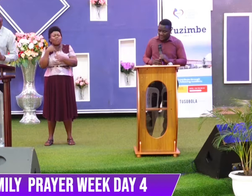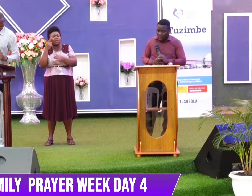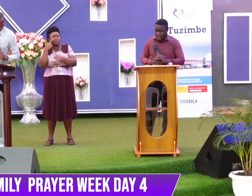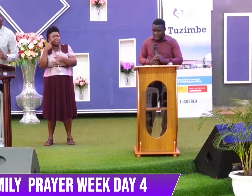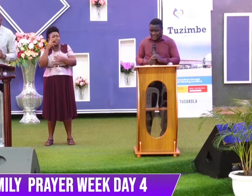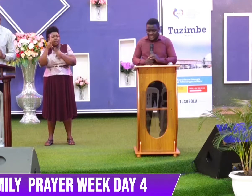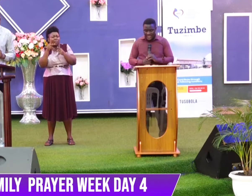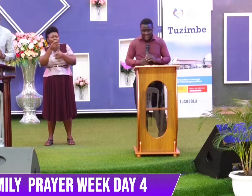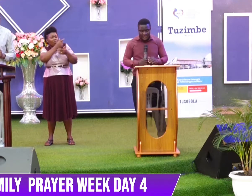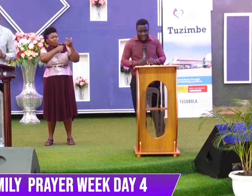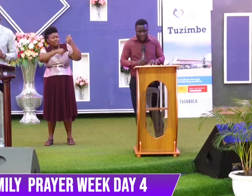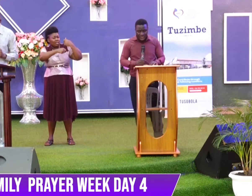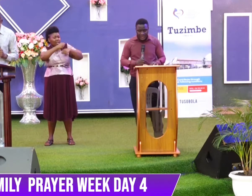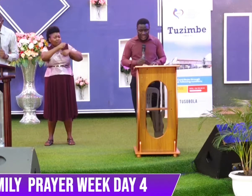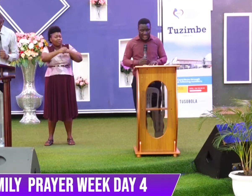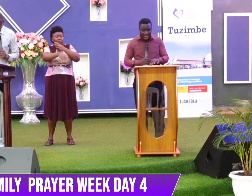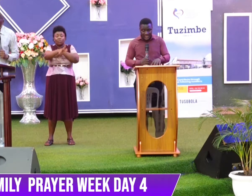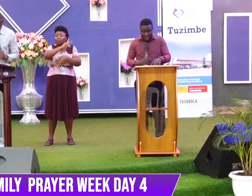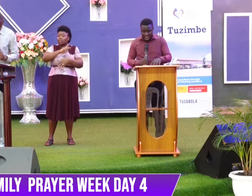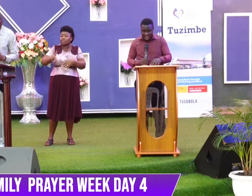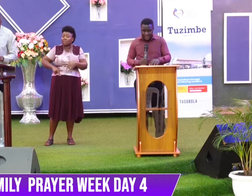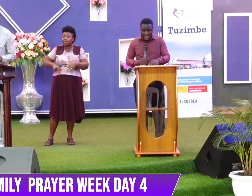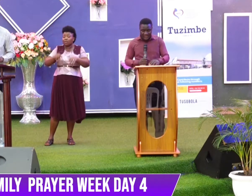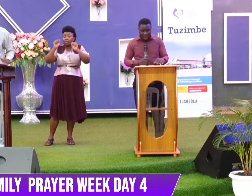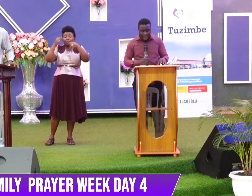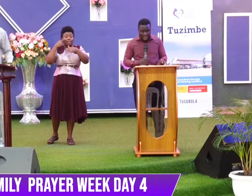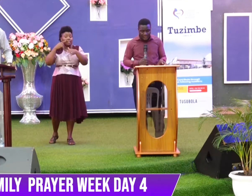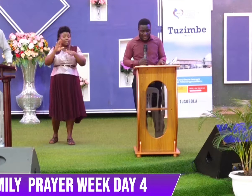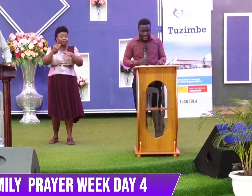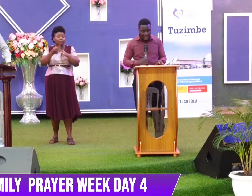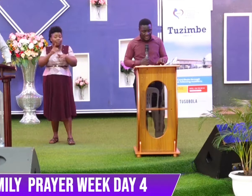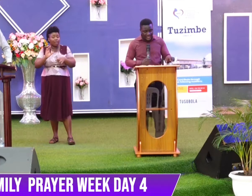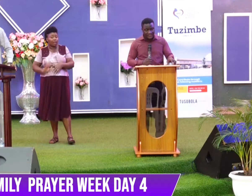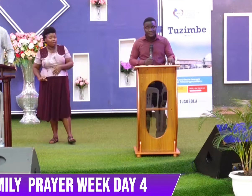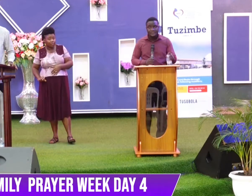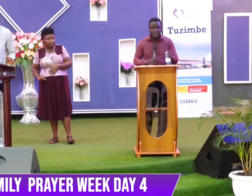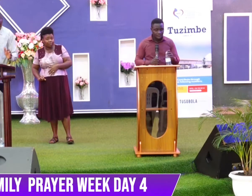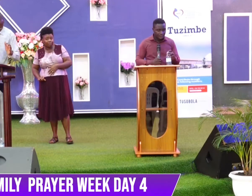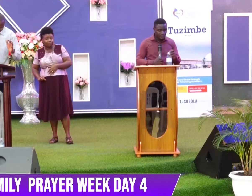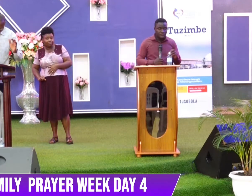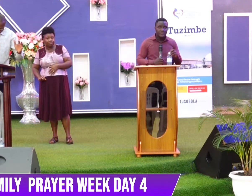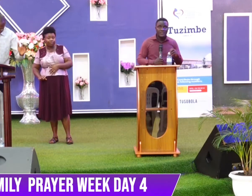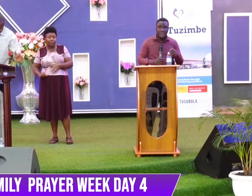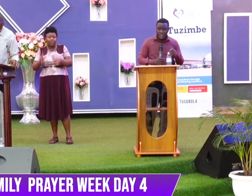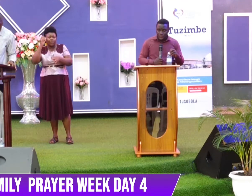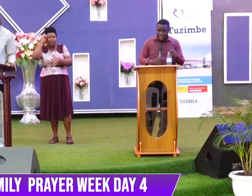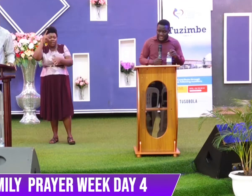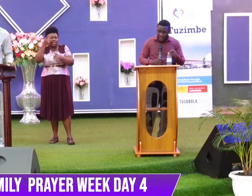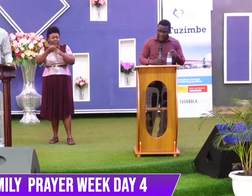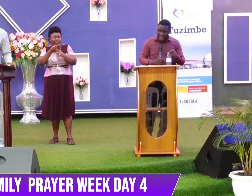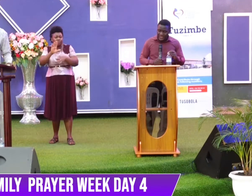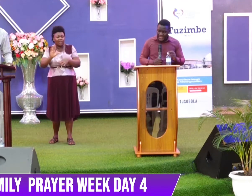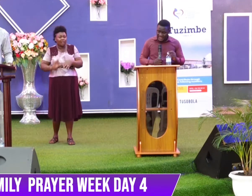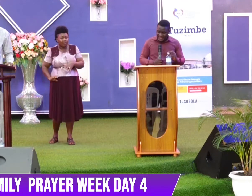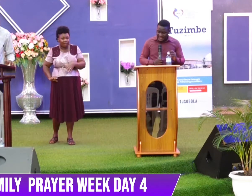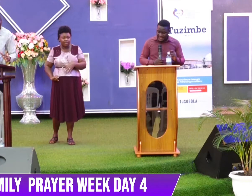says that if you want to see those that will inherit eternal life, you will see them by their character. You will tell